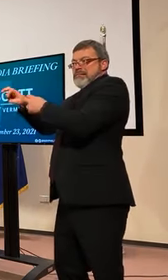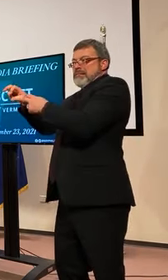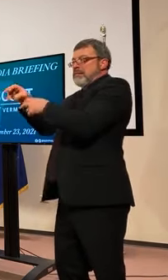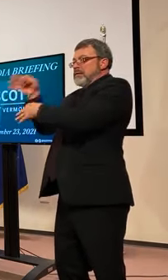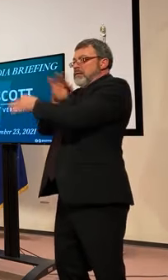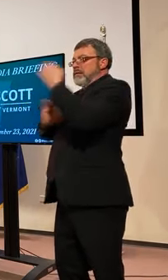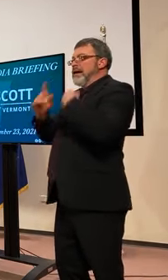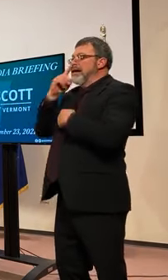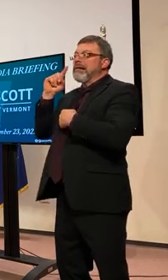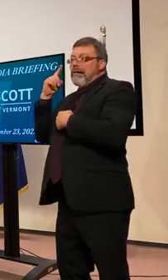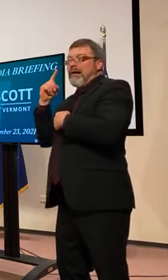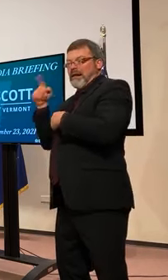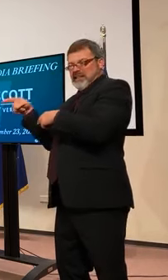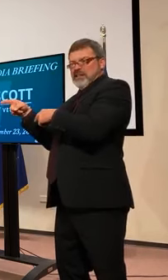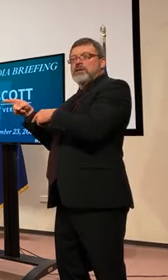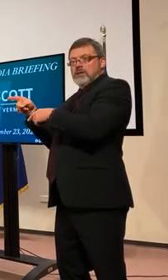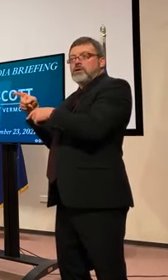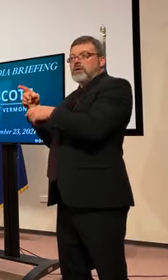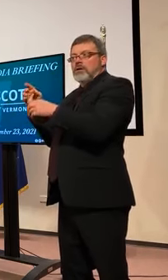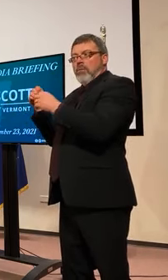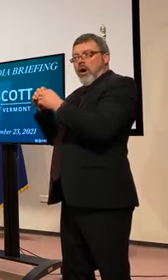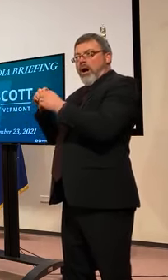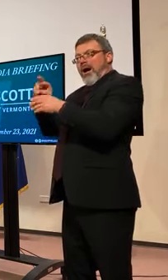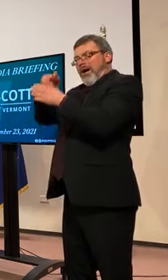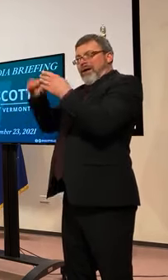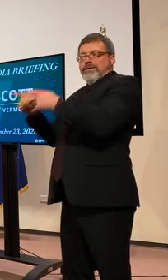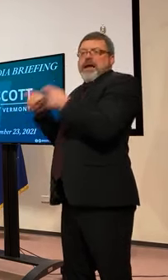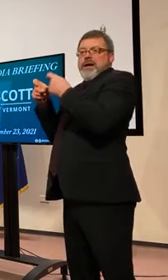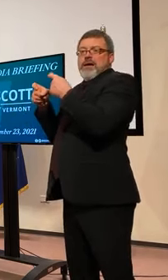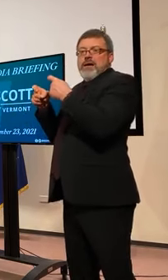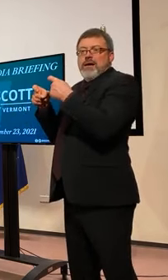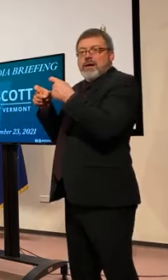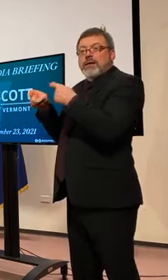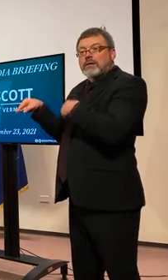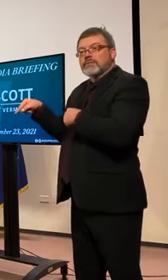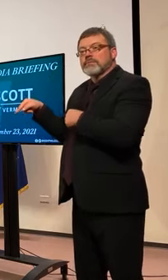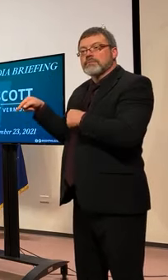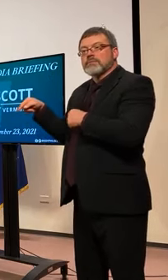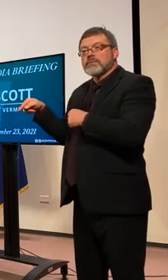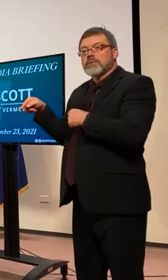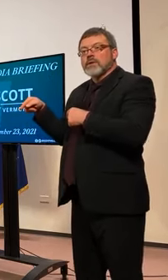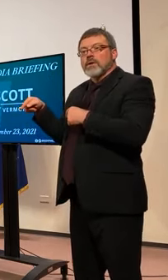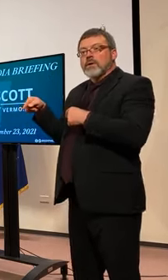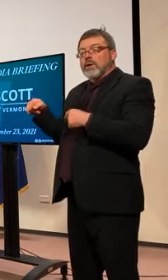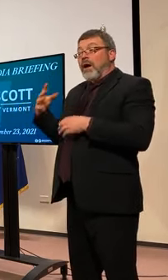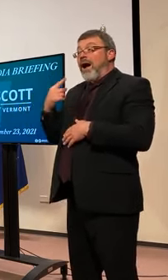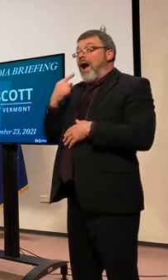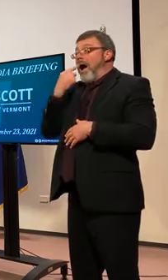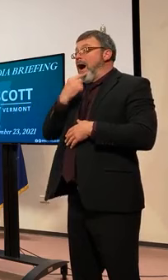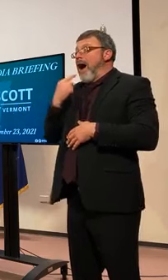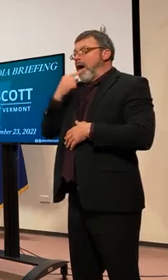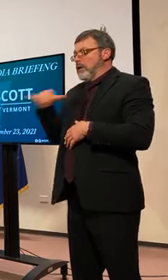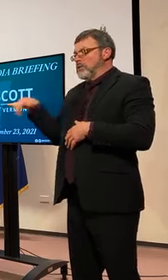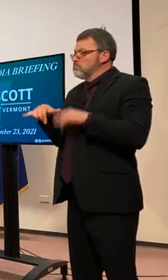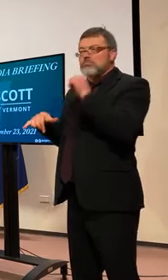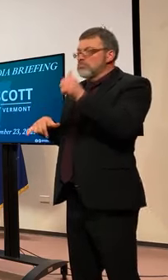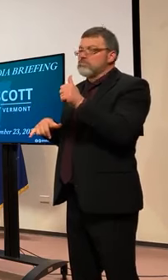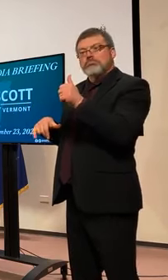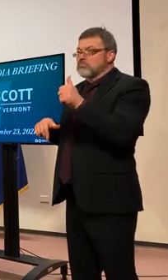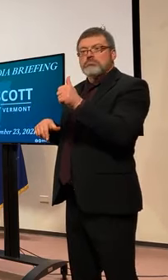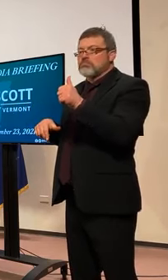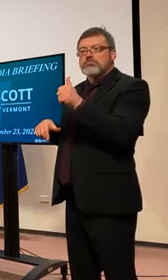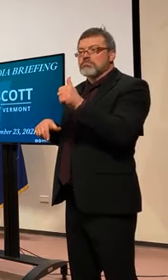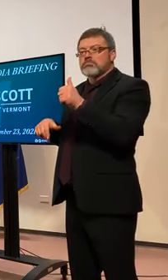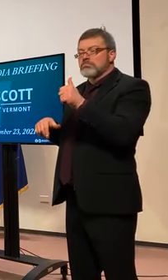not antigen tests. These are nucleic acid amplification tests. And so the LAMP is another variety. And the